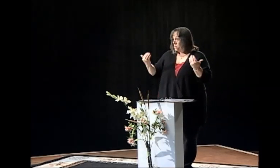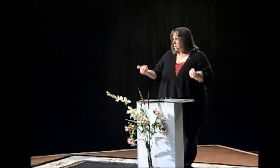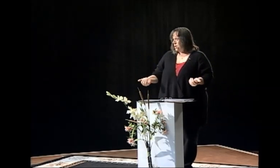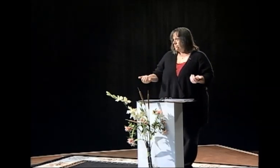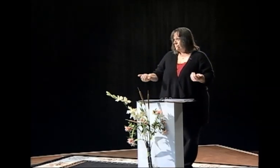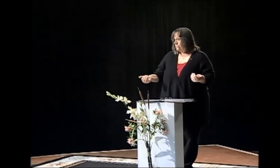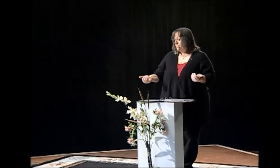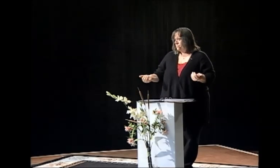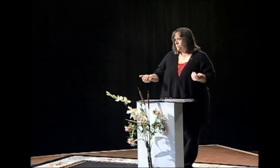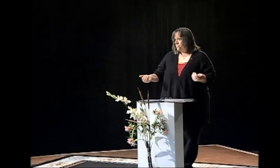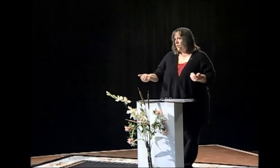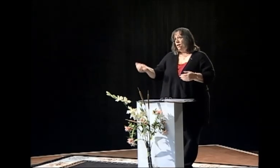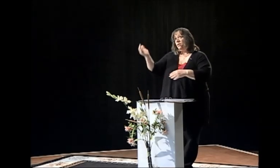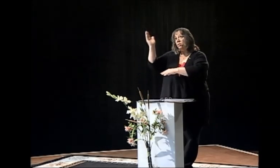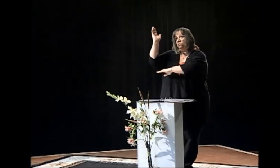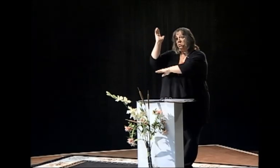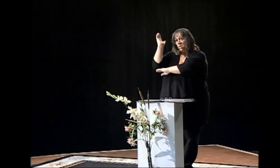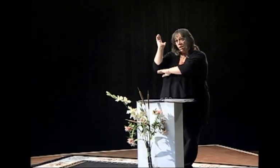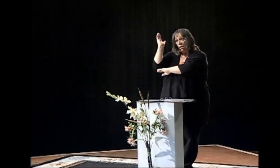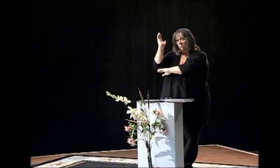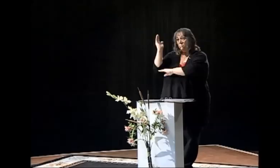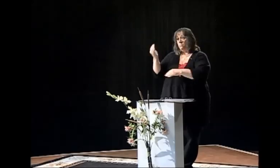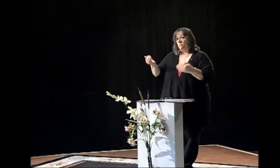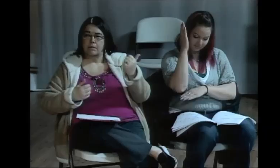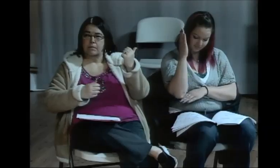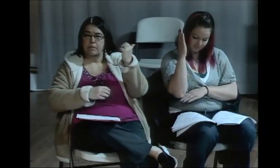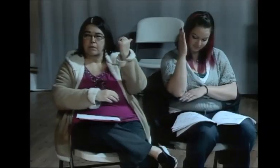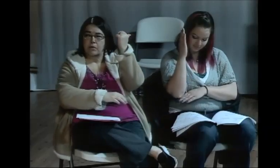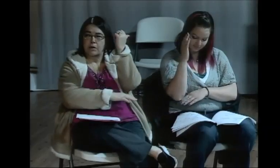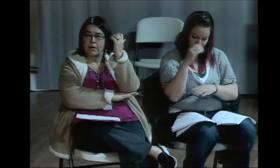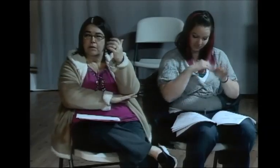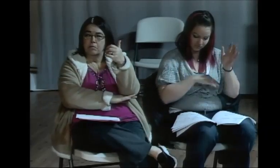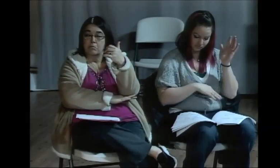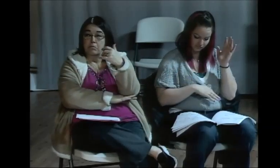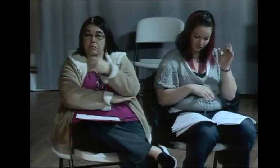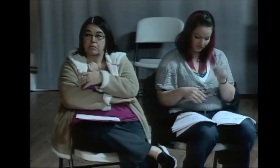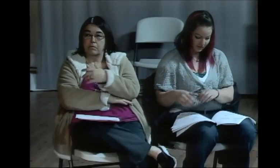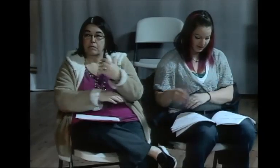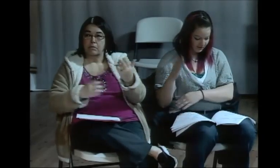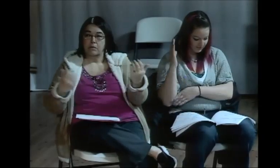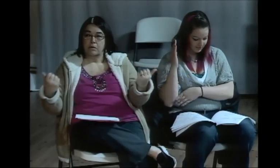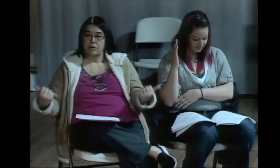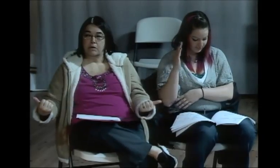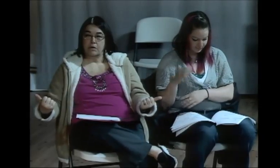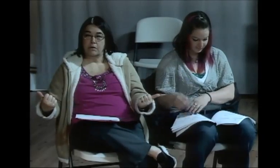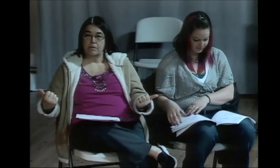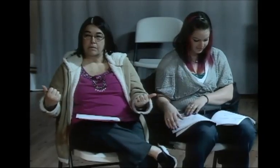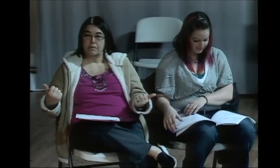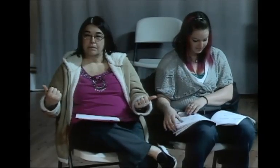Today. You can do it today, lots of times, but it's today, right now.